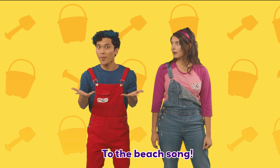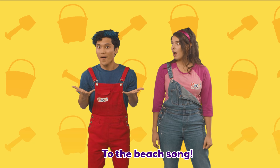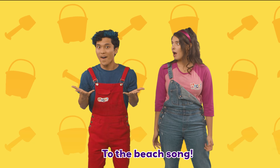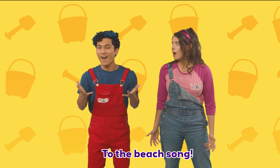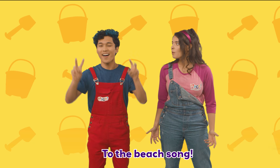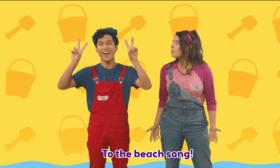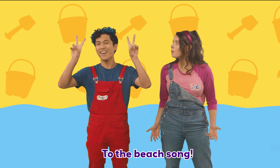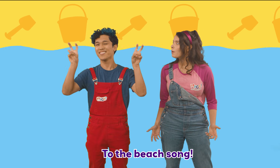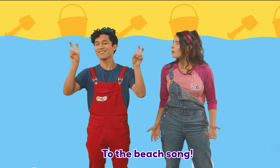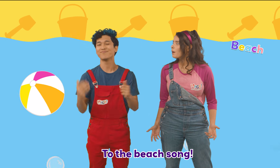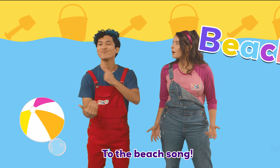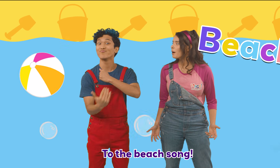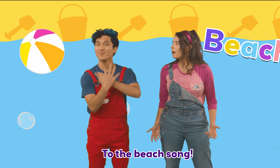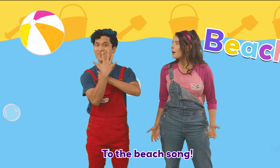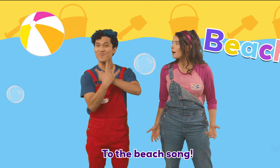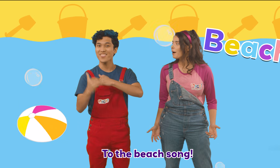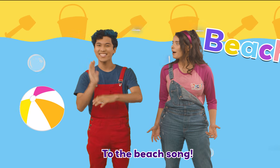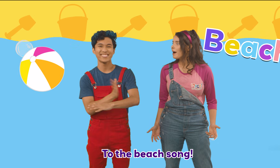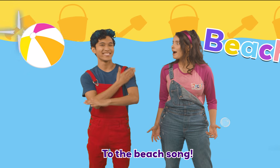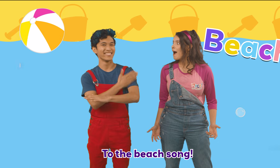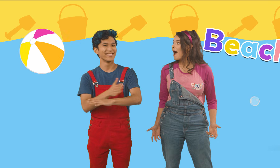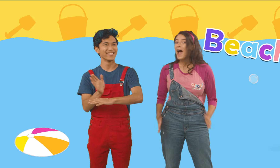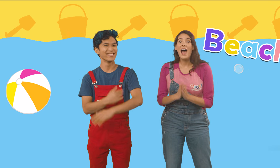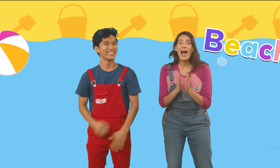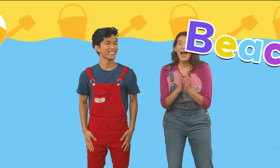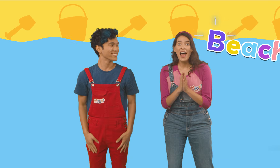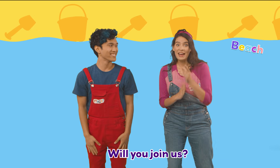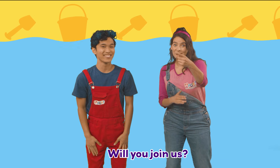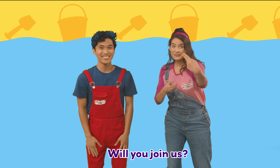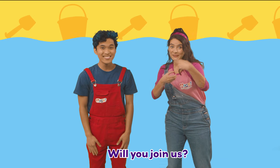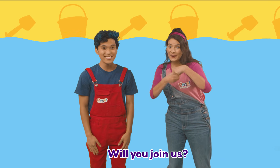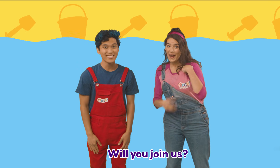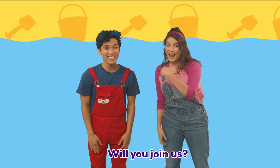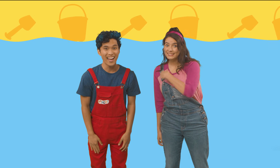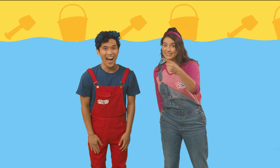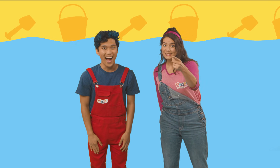to the beach song. Will you join us?